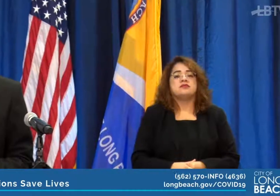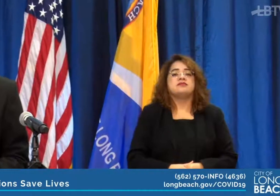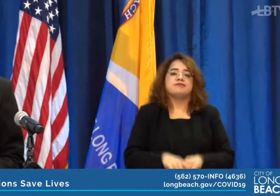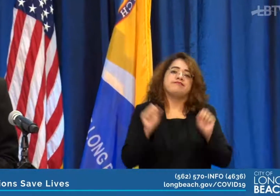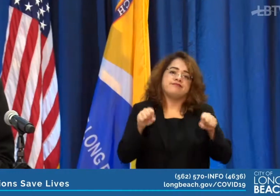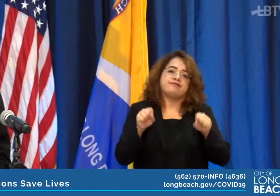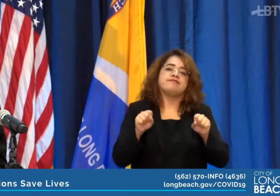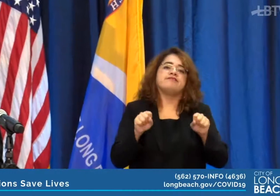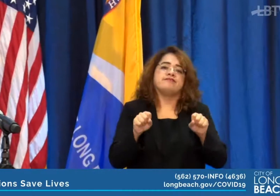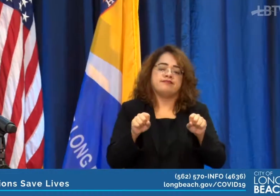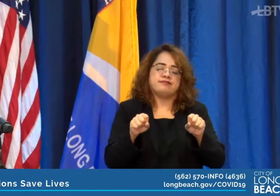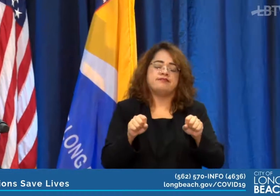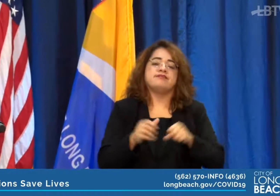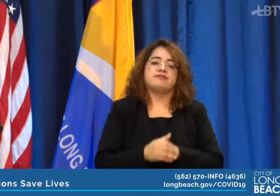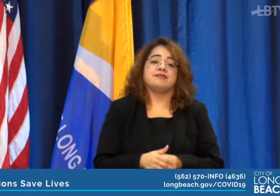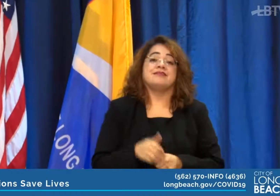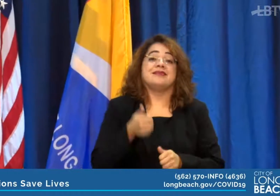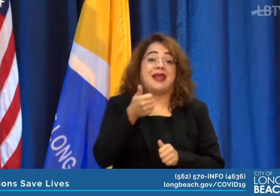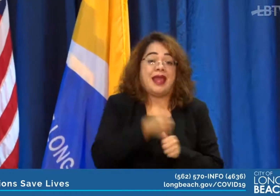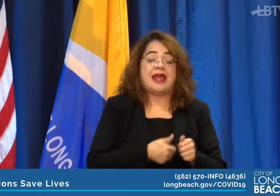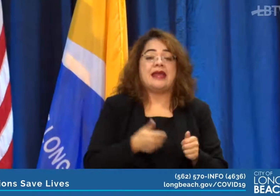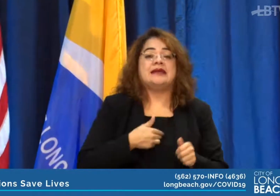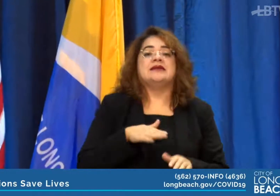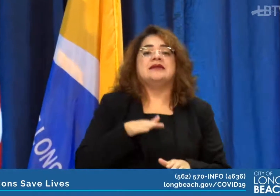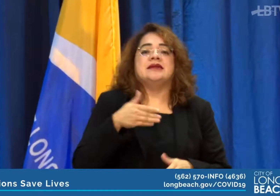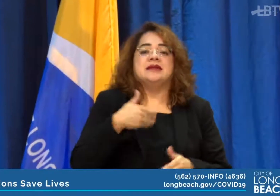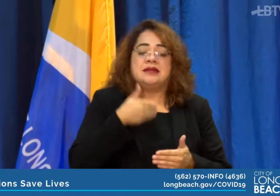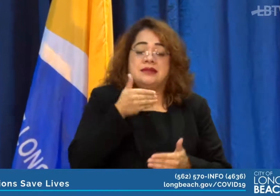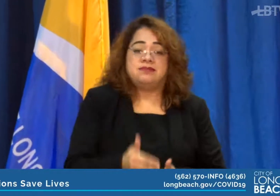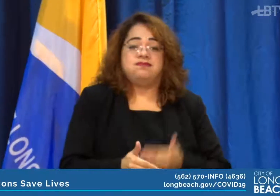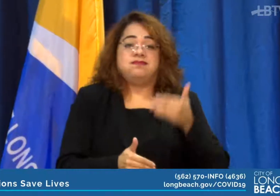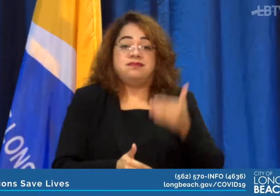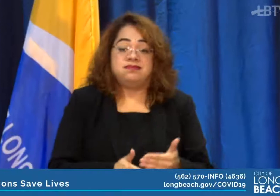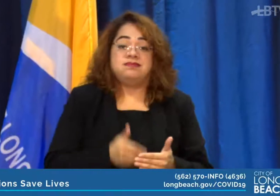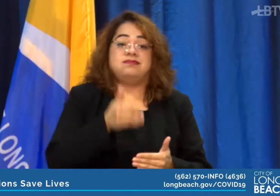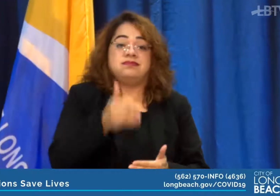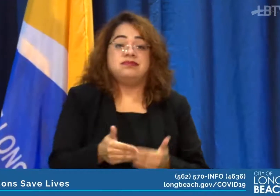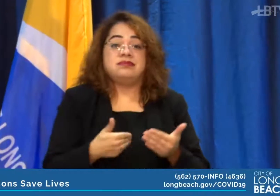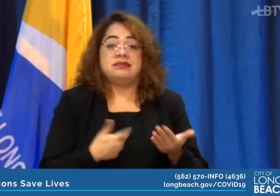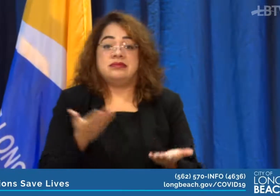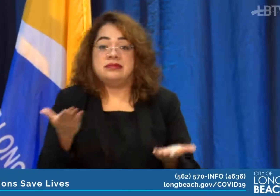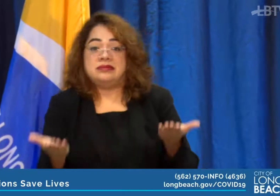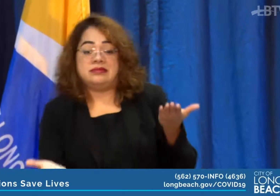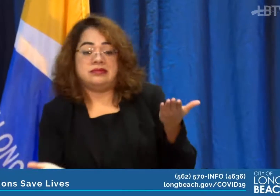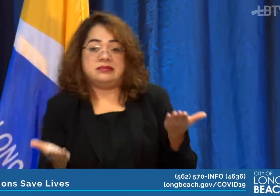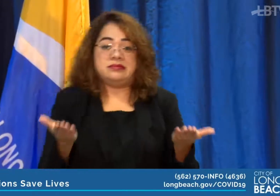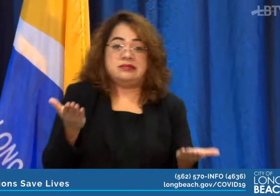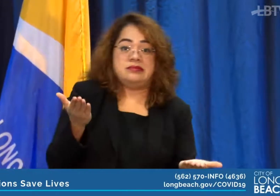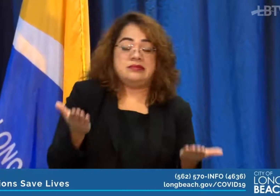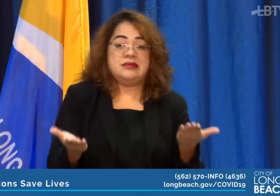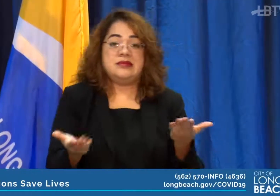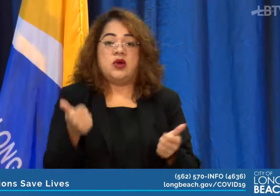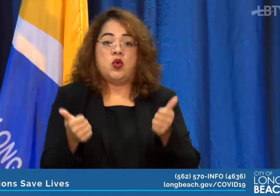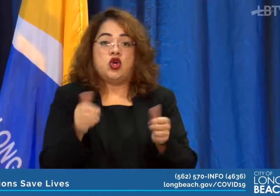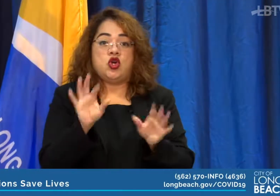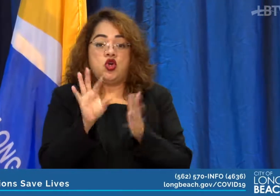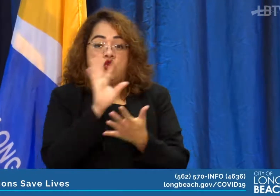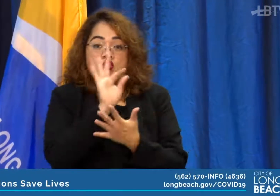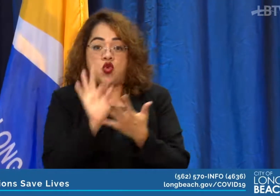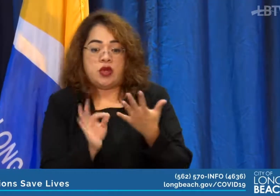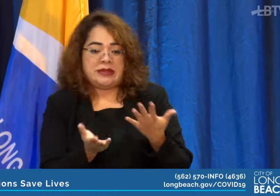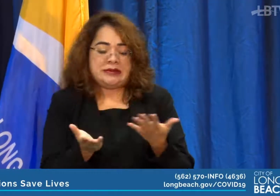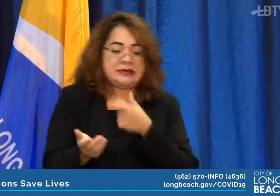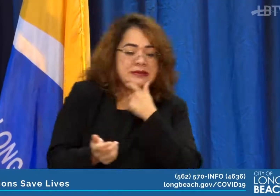Yes, I think, each step that we take, we weigh very heavily in terms of what that is and what the impact is on